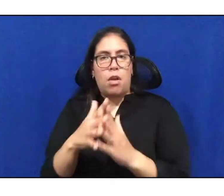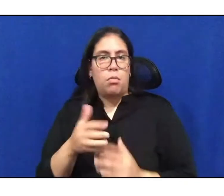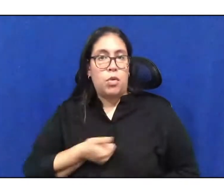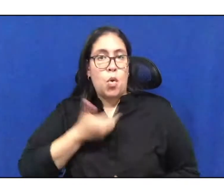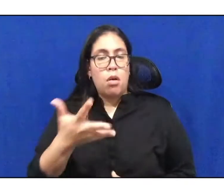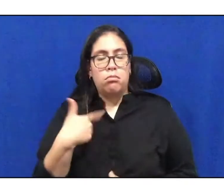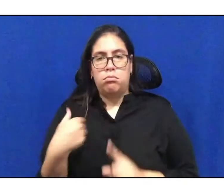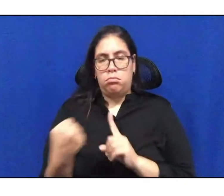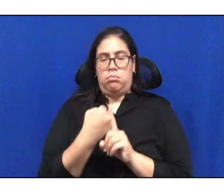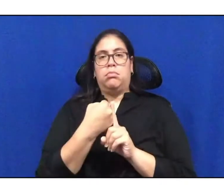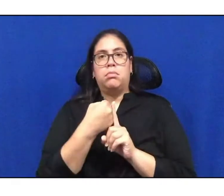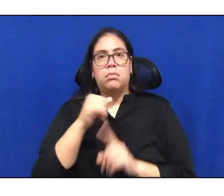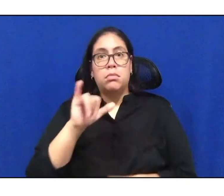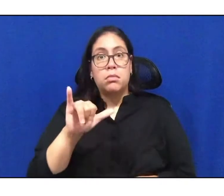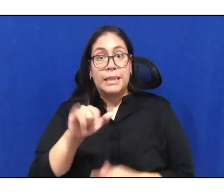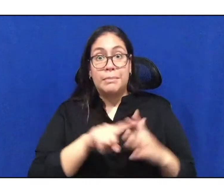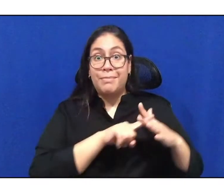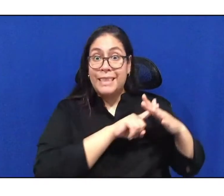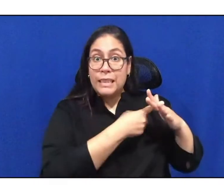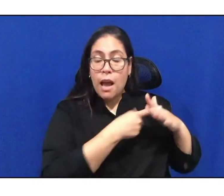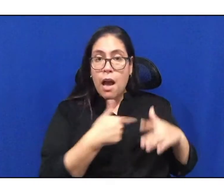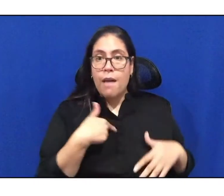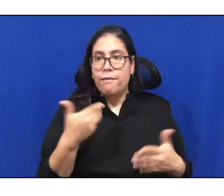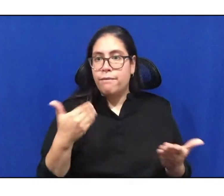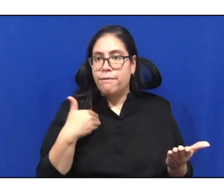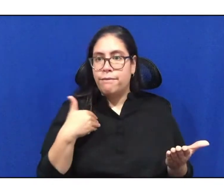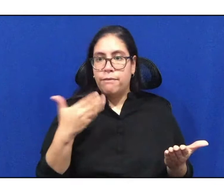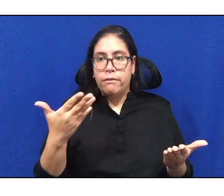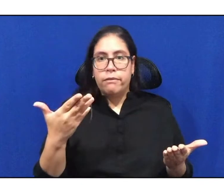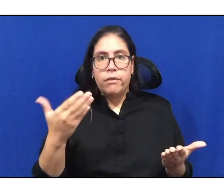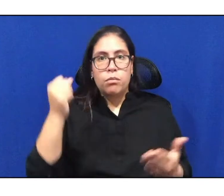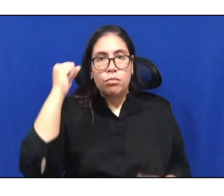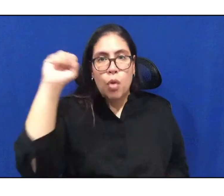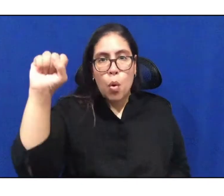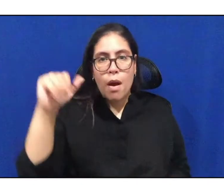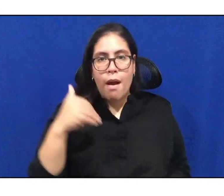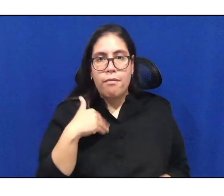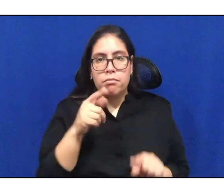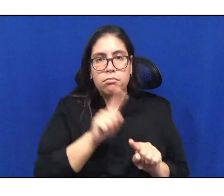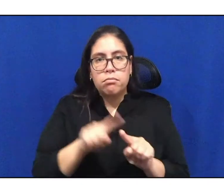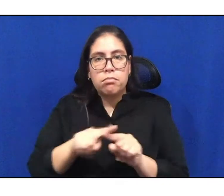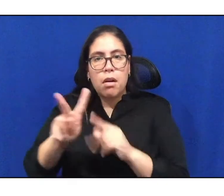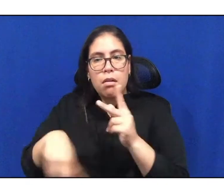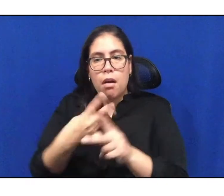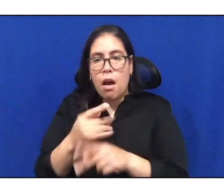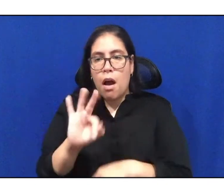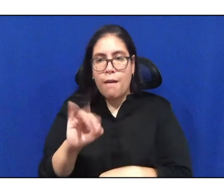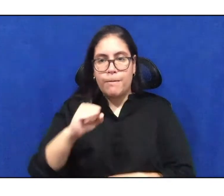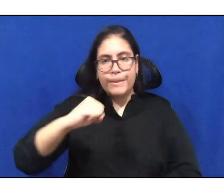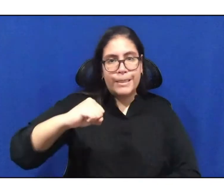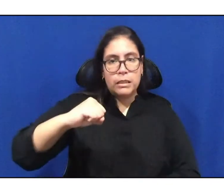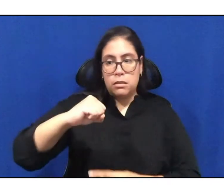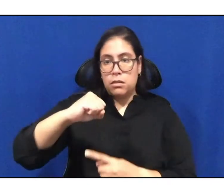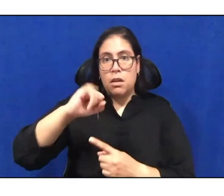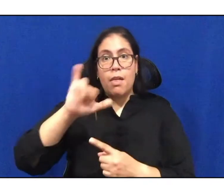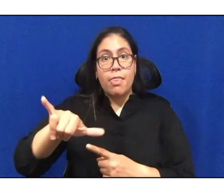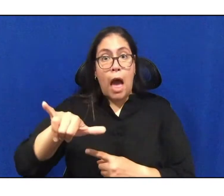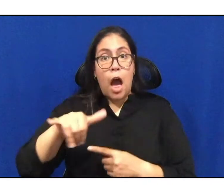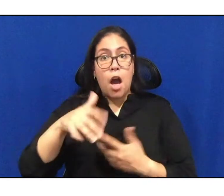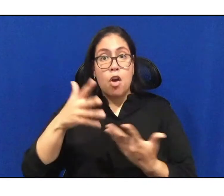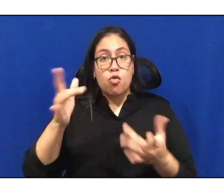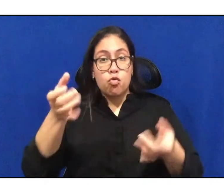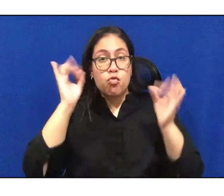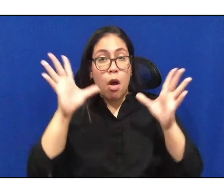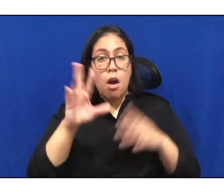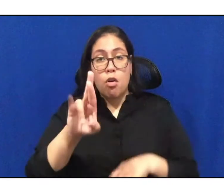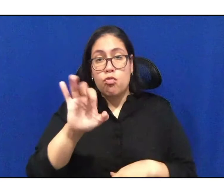there was elements of protest, there's elements of resistance. The mere act of writing was protest. But also then,